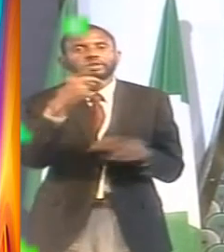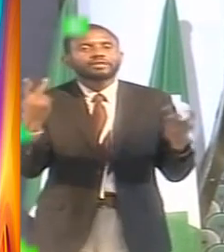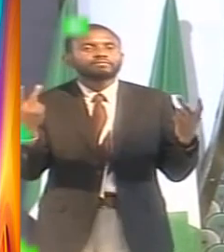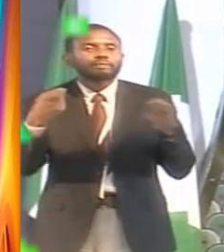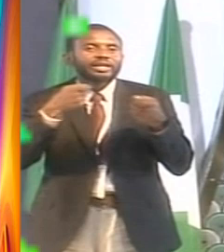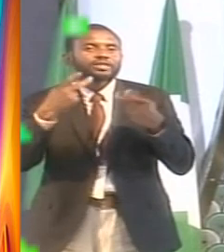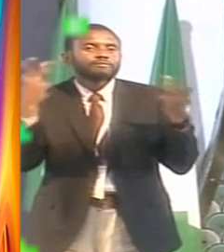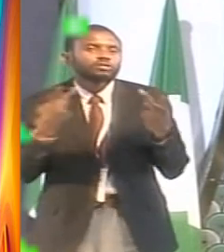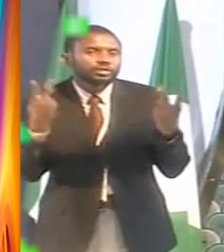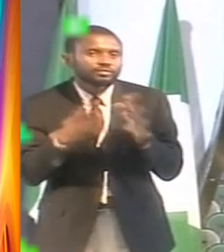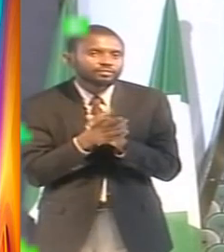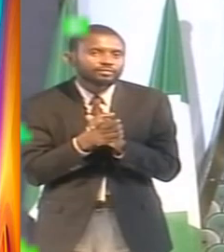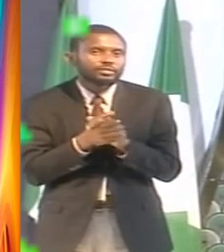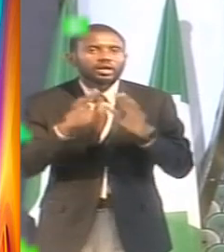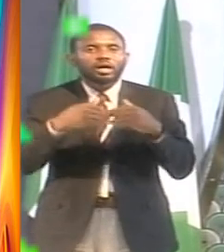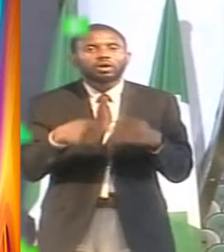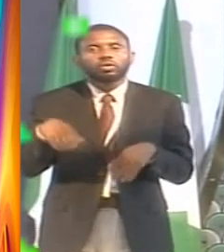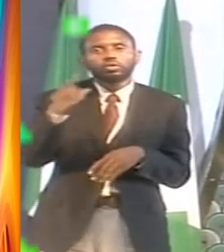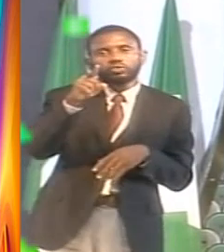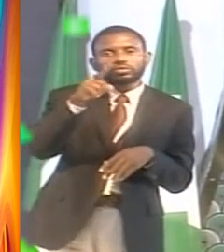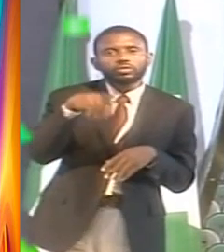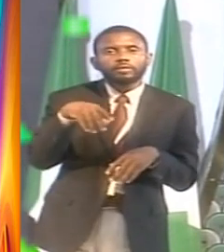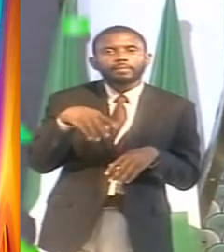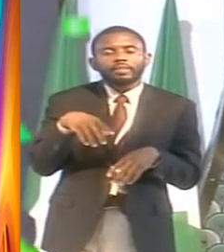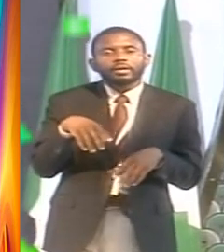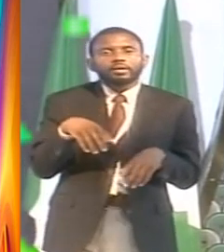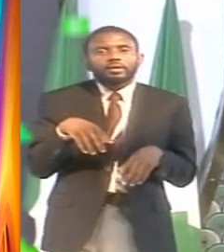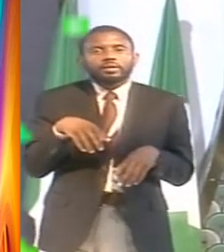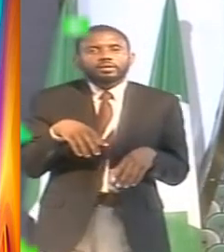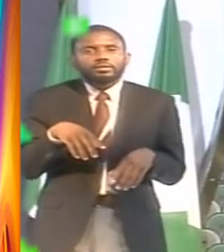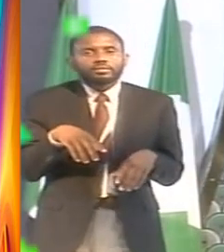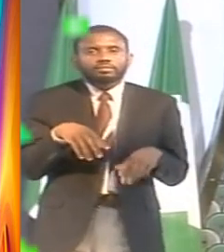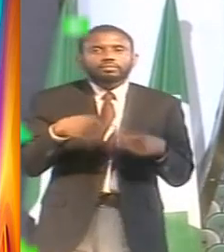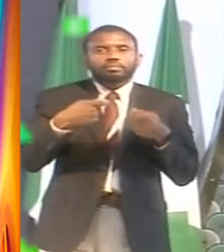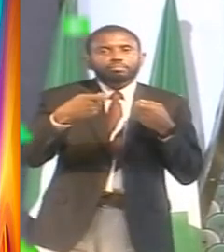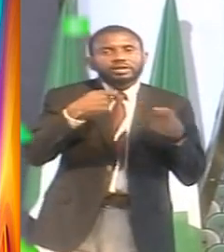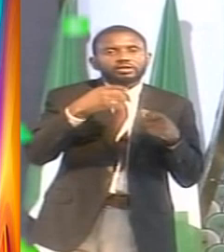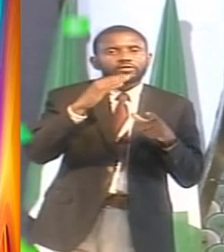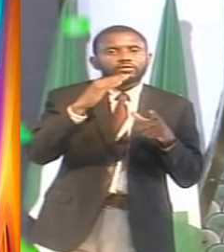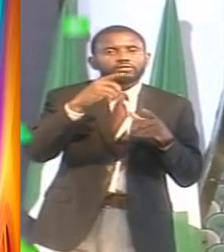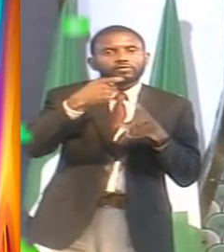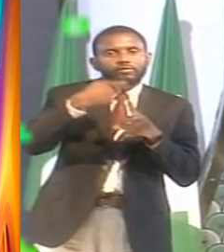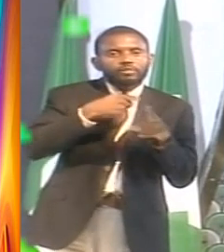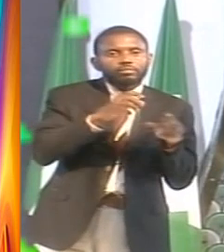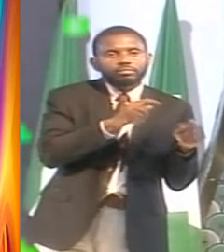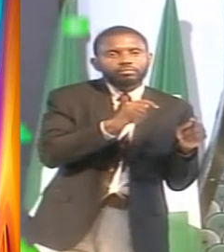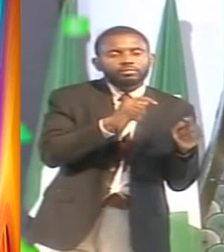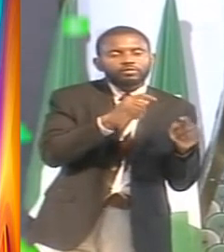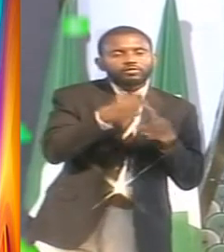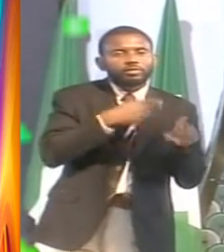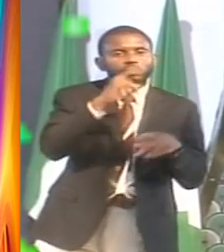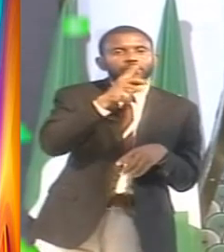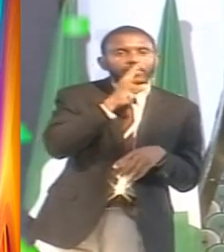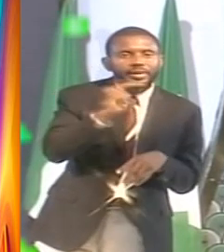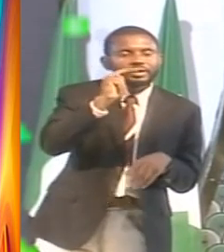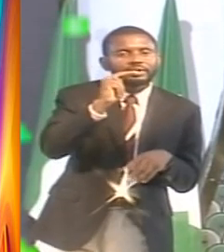do you mutate from being a politician who was contesting election to being a politician who has